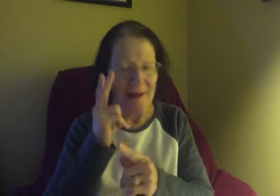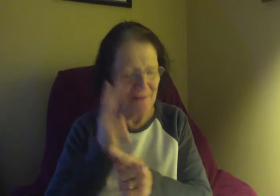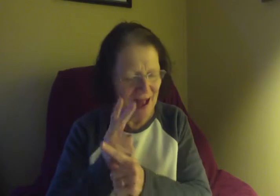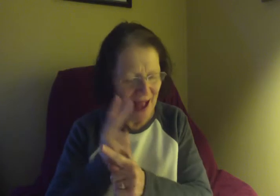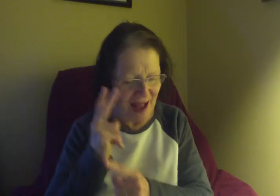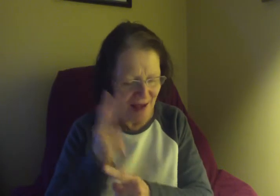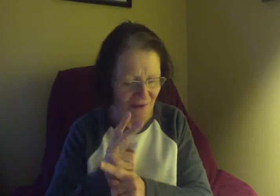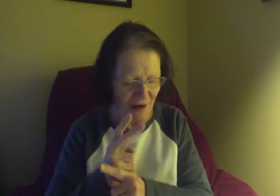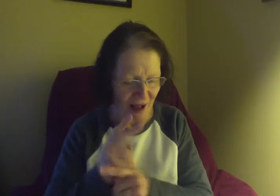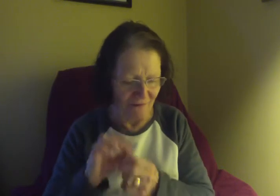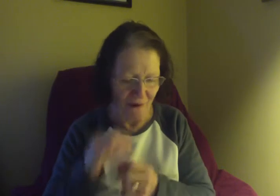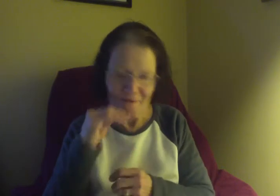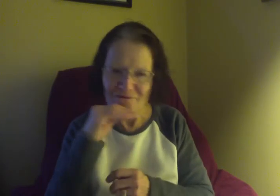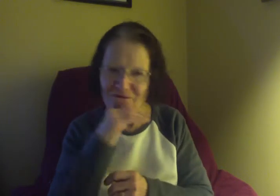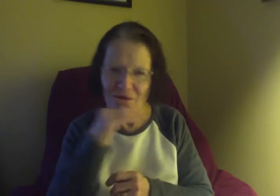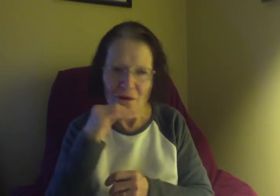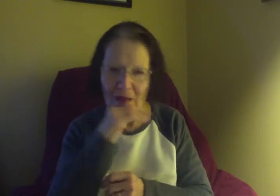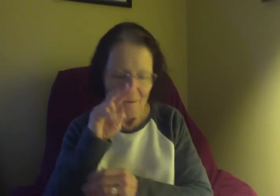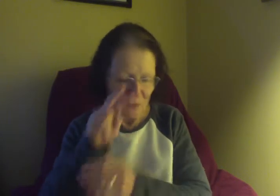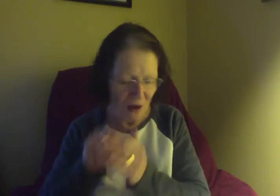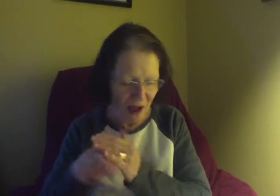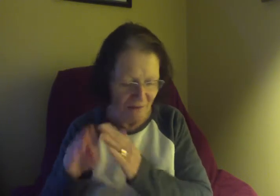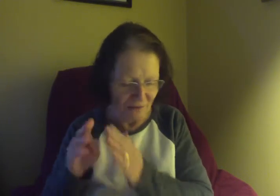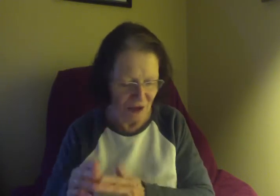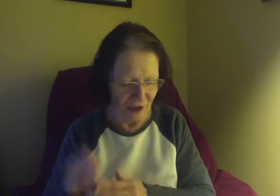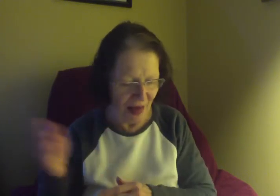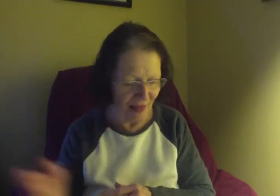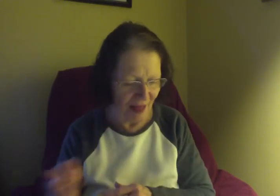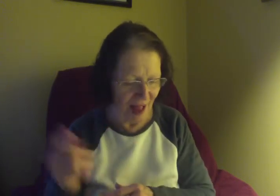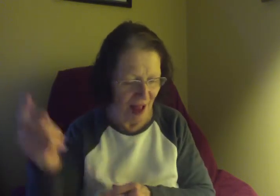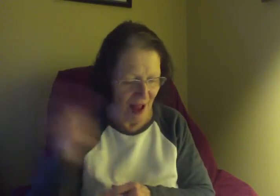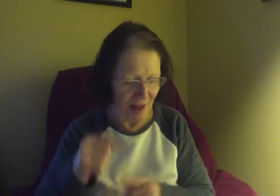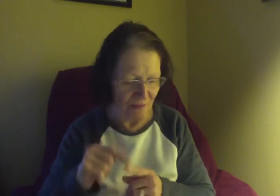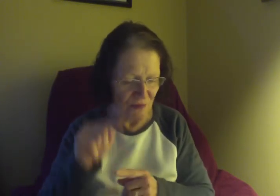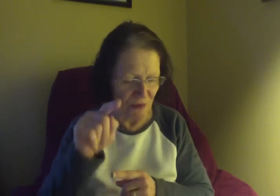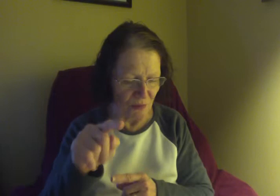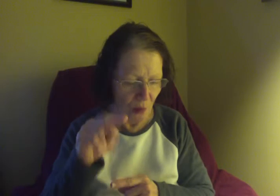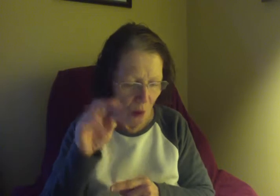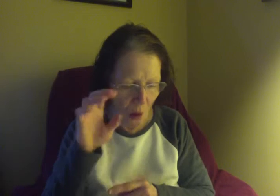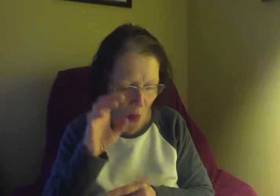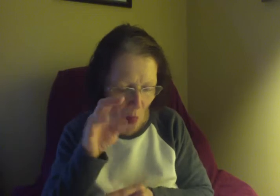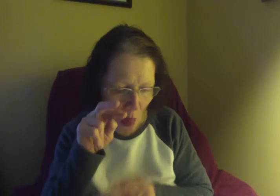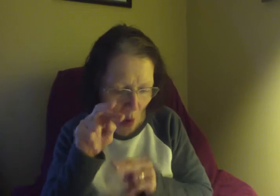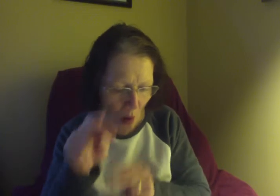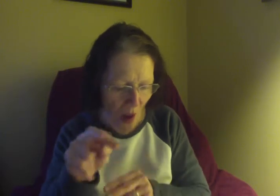I have a driver that I'm looking